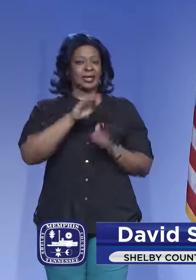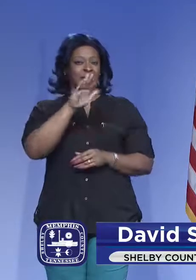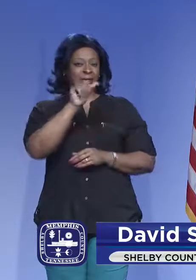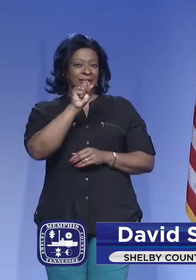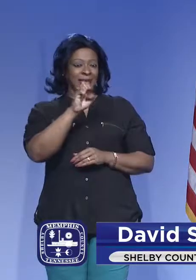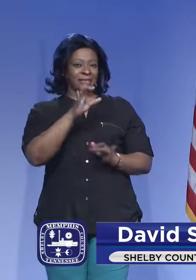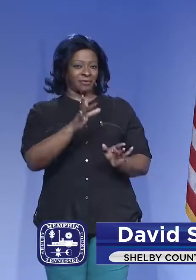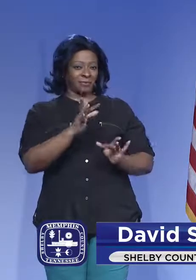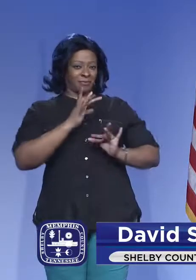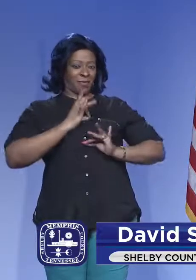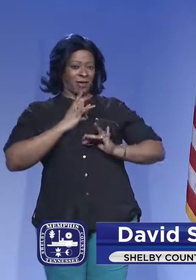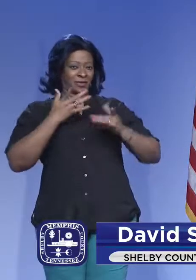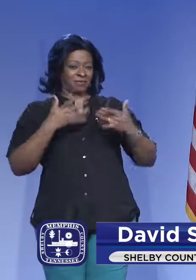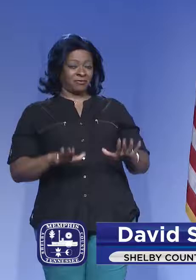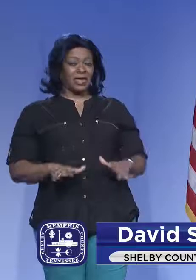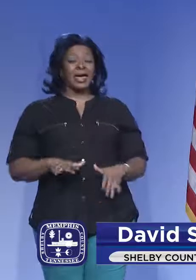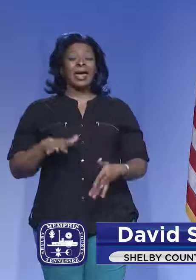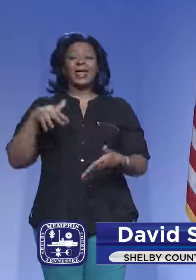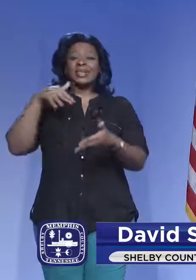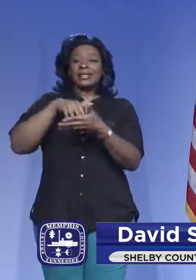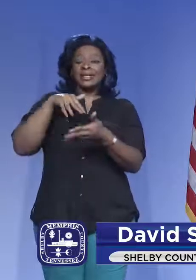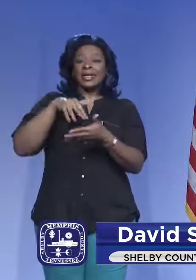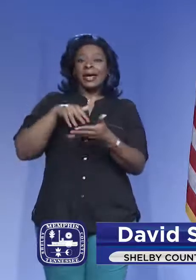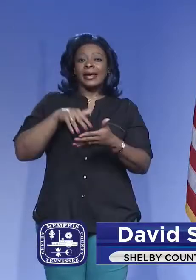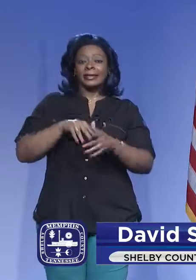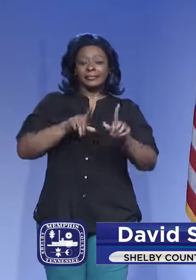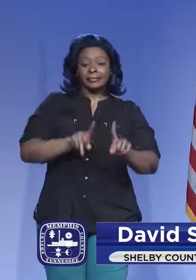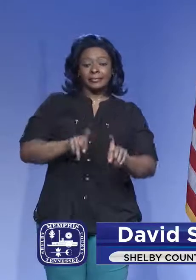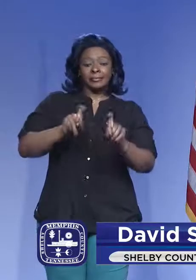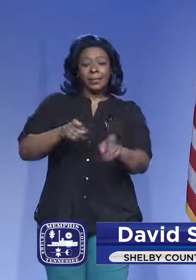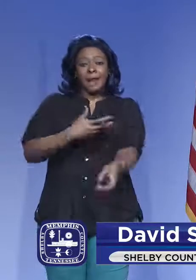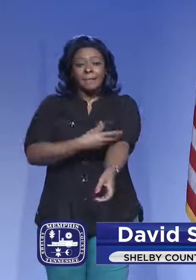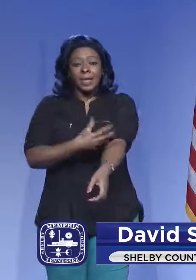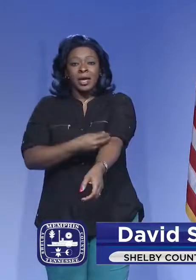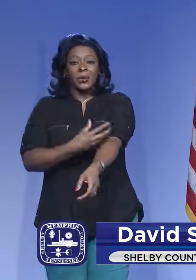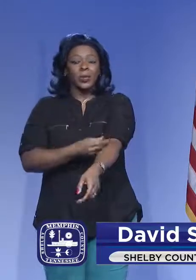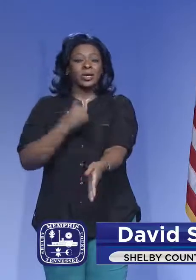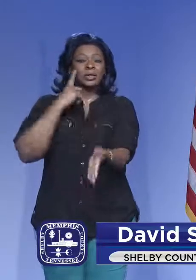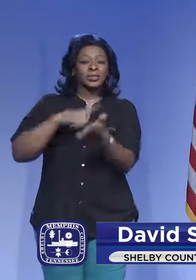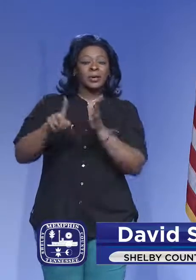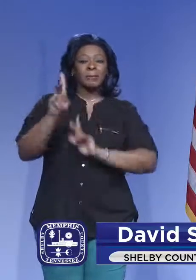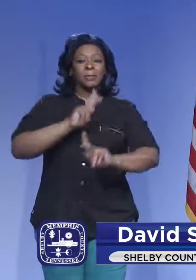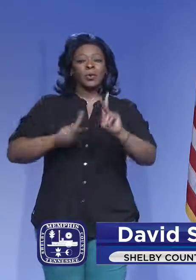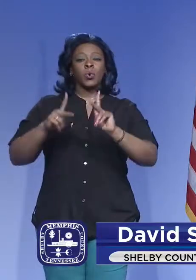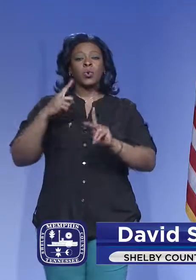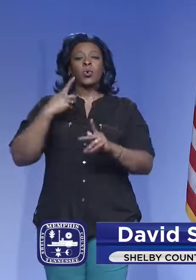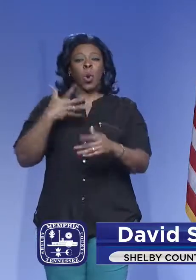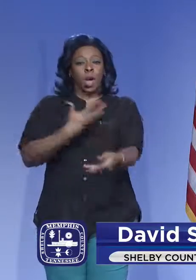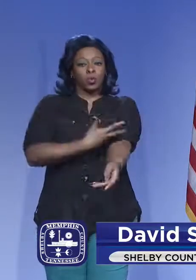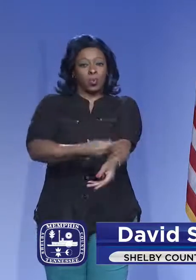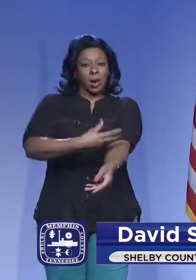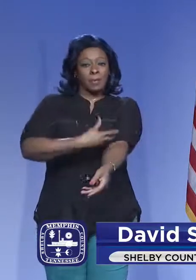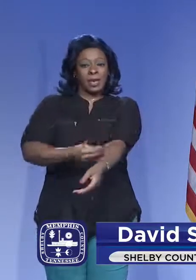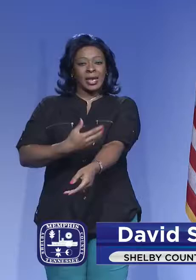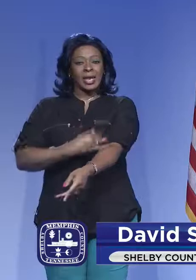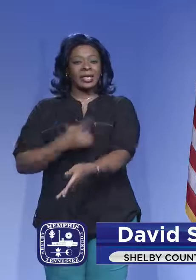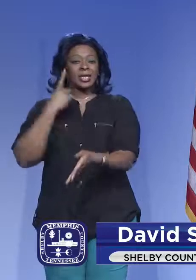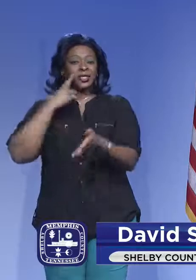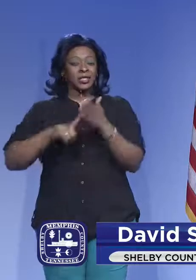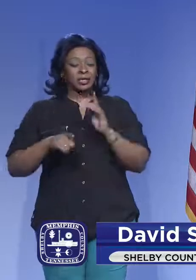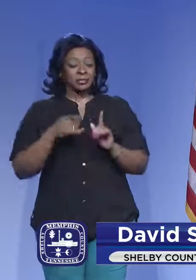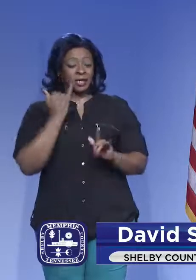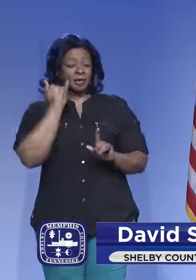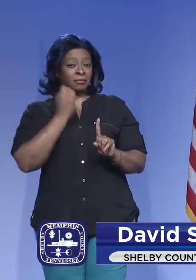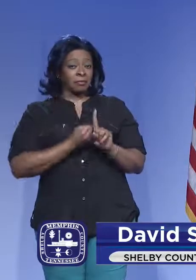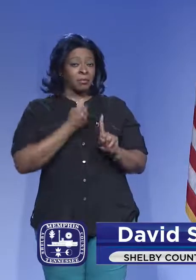from antibody studies that have been done where we check the blood of people who have had blood draws and check it for